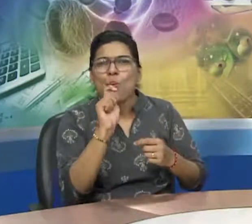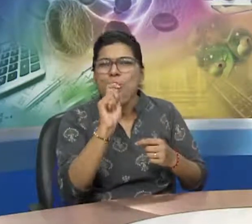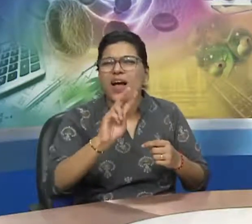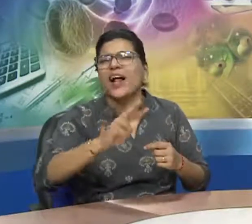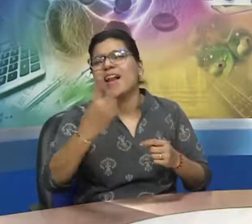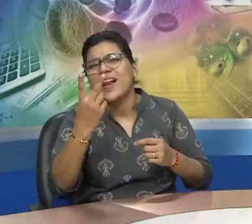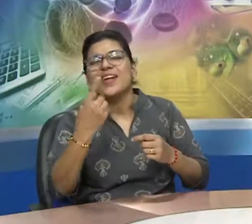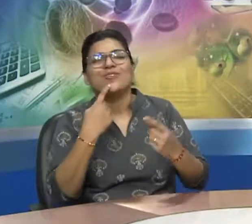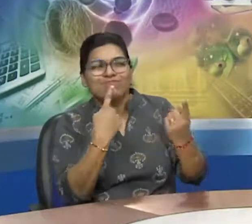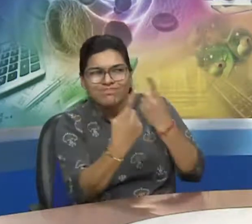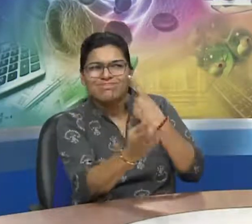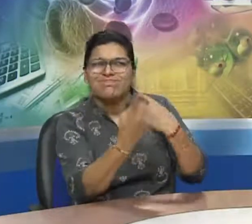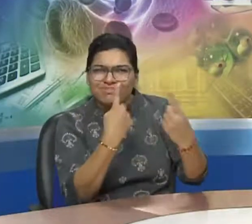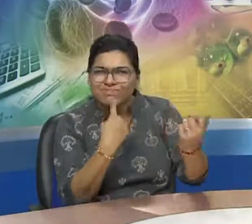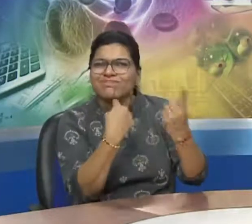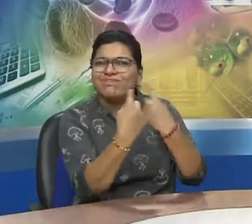in their shake hands.